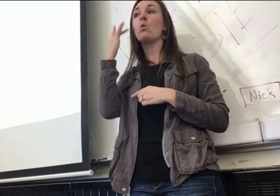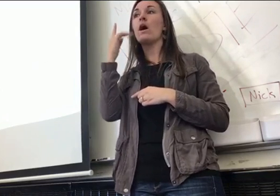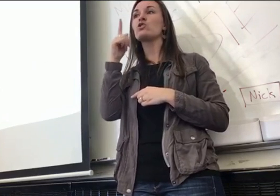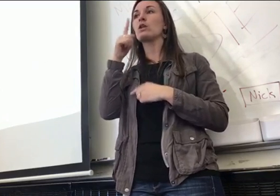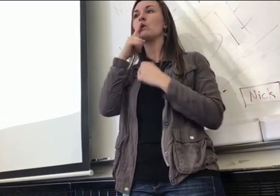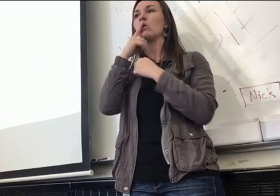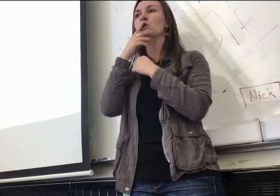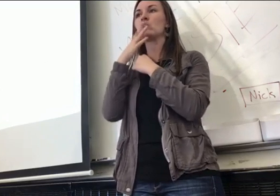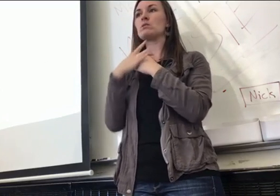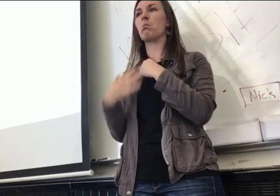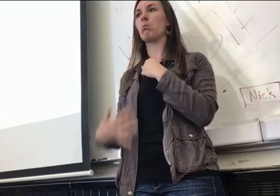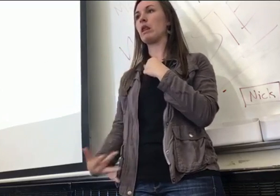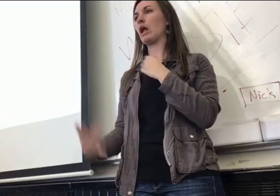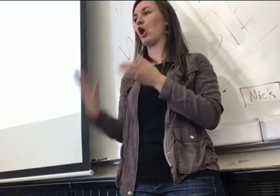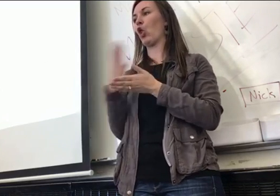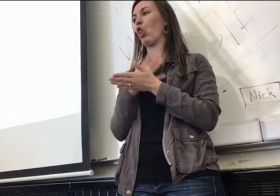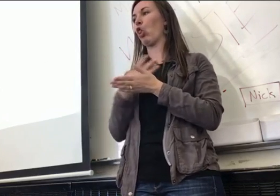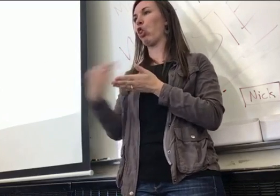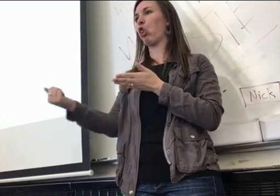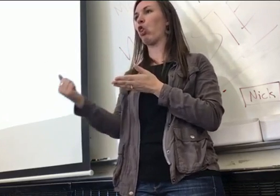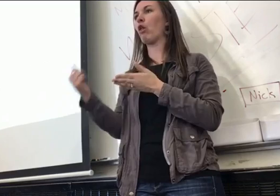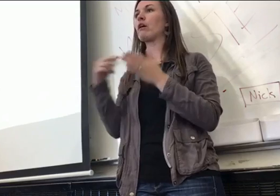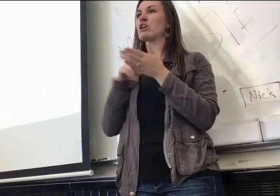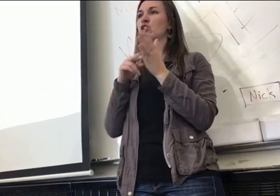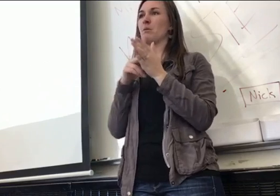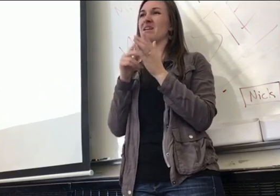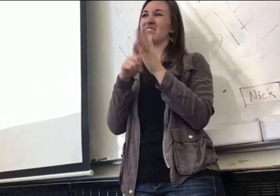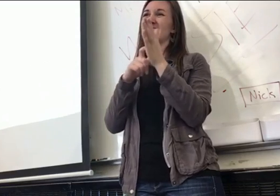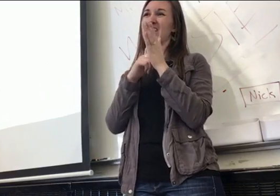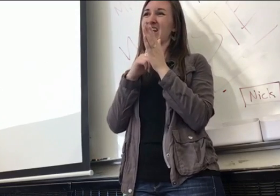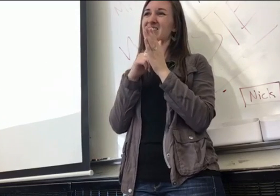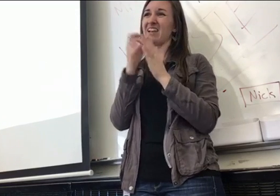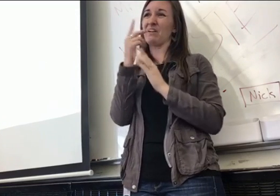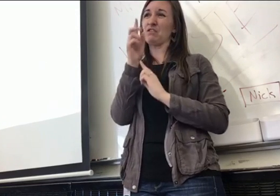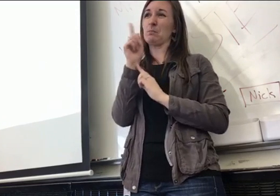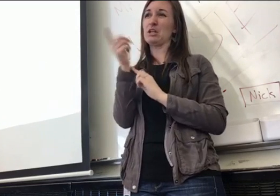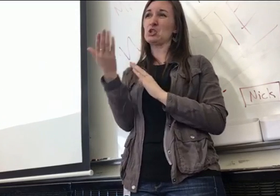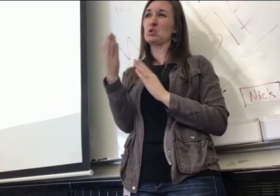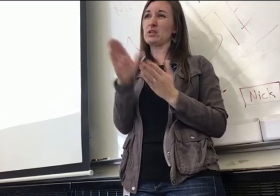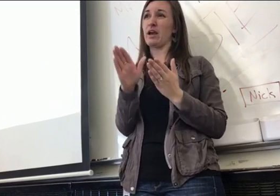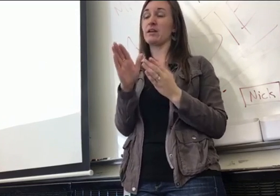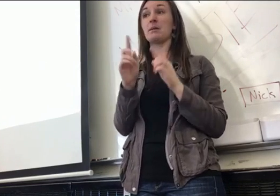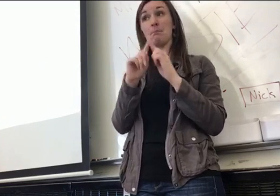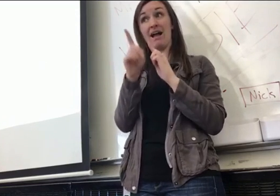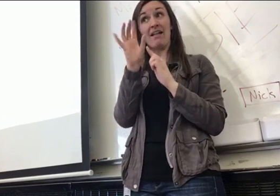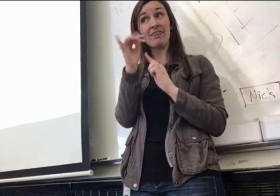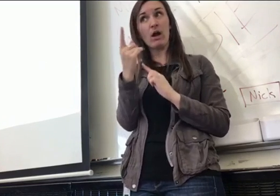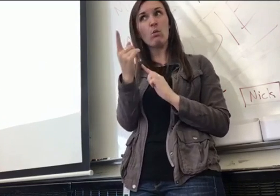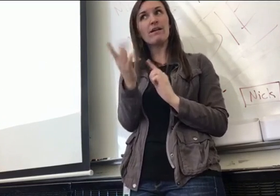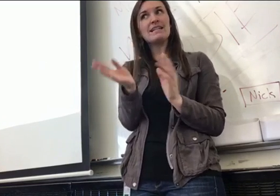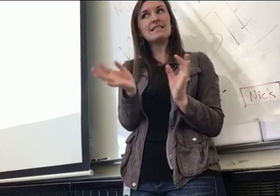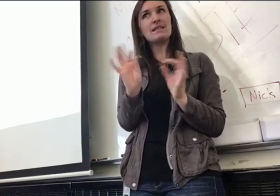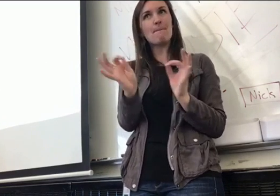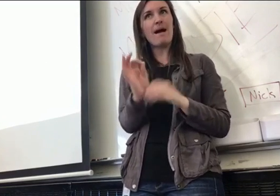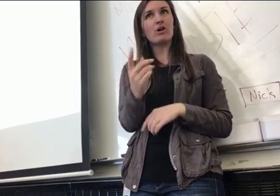minutes if it were to stab you. So yeah, this is pretty awful. But there's a more awful way to be punished. Go ahead and flip.